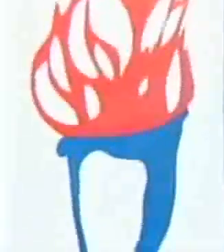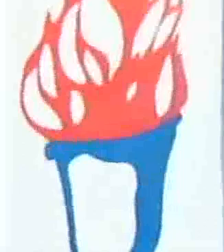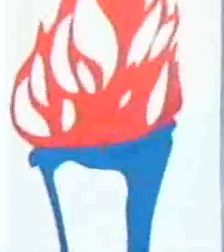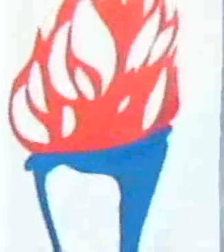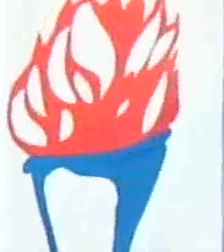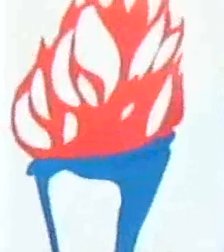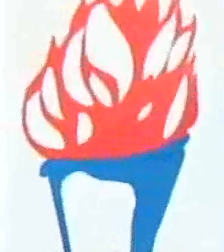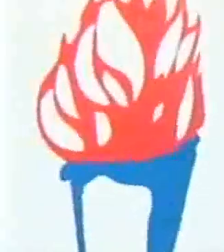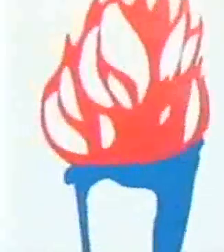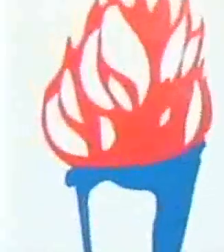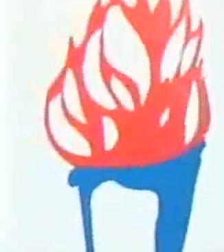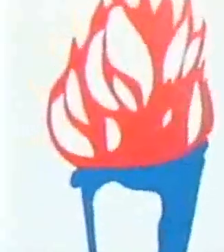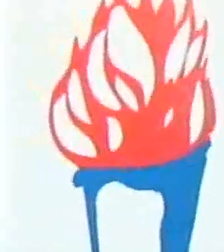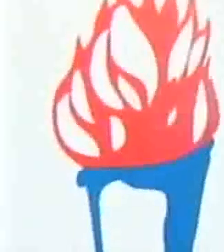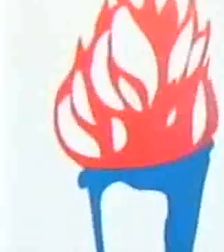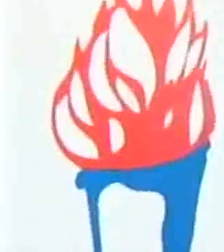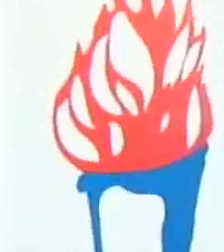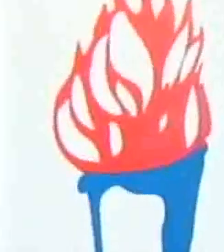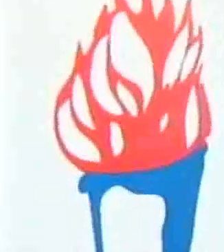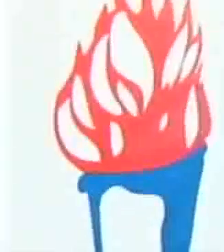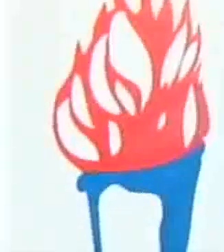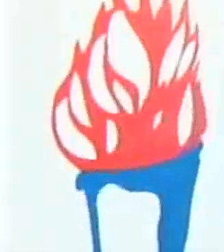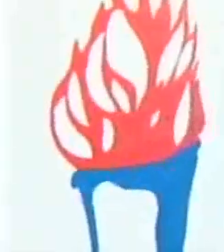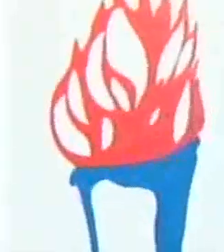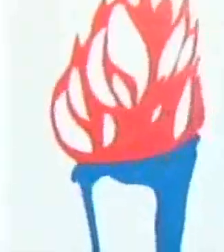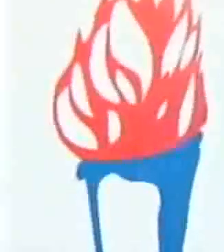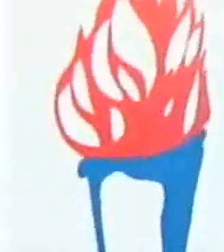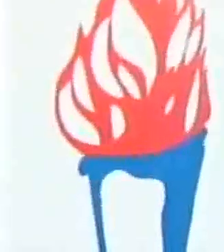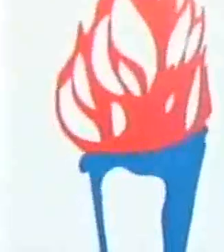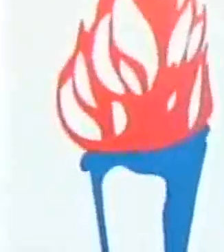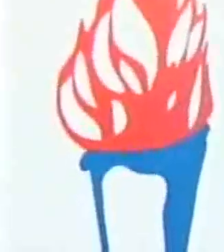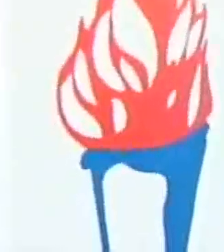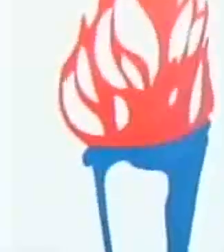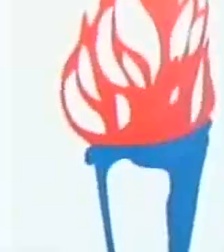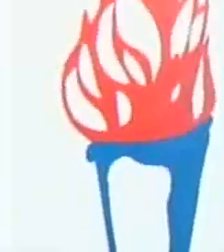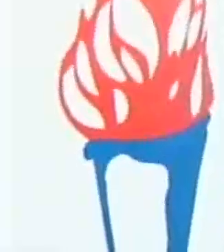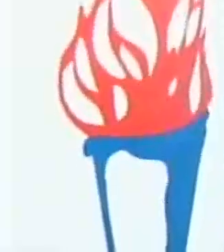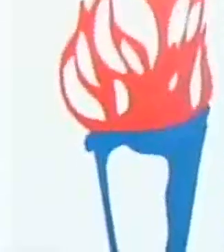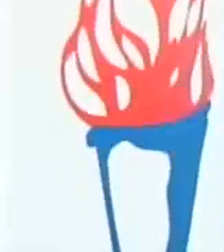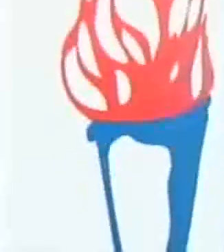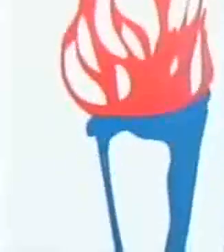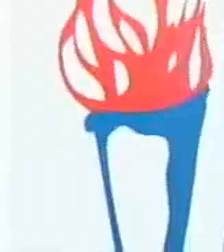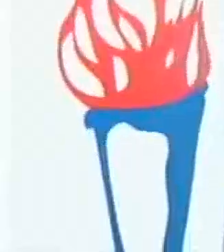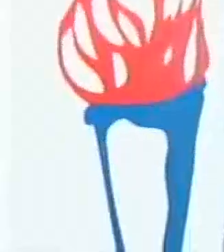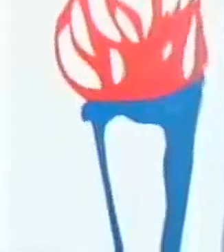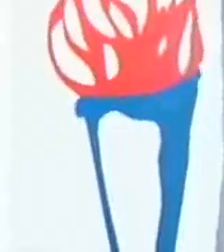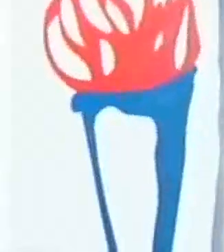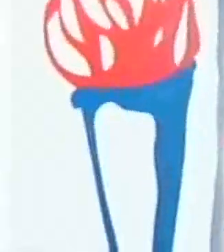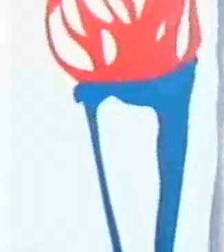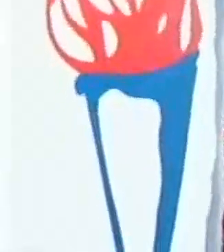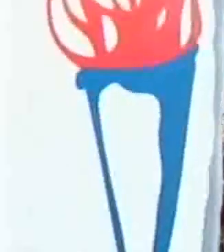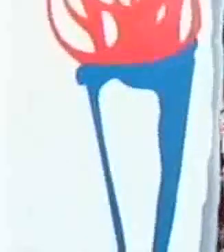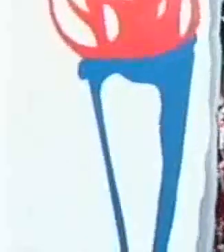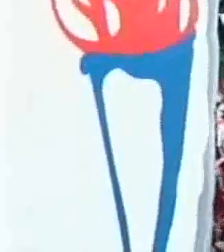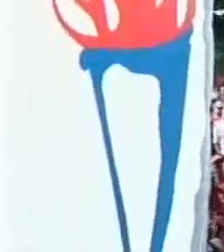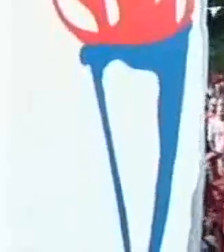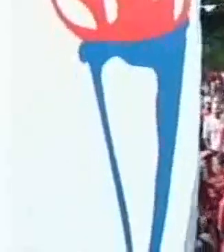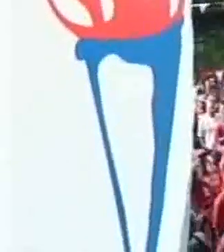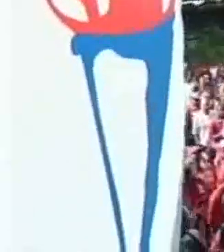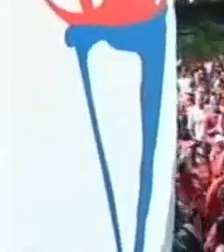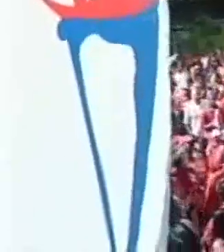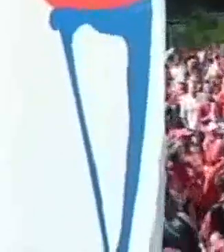Assembly one person from their young Liberals. We've elected six torchbearers.